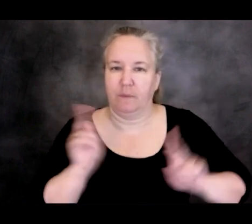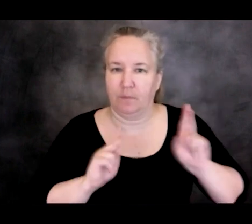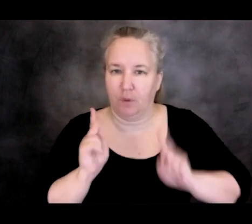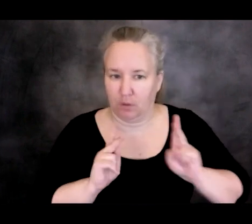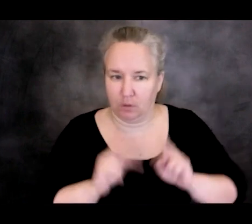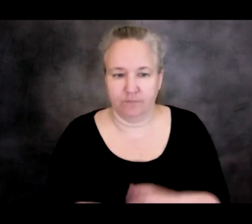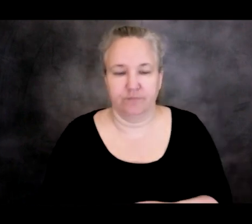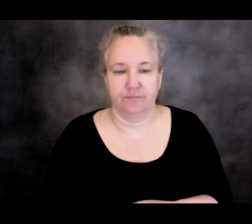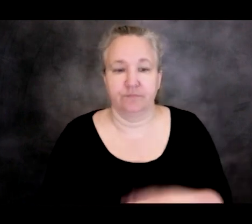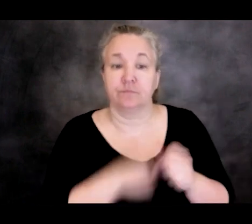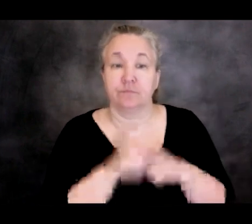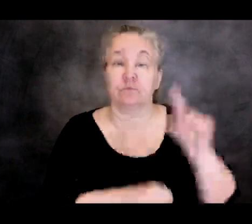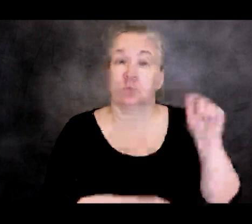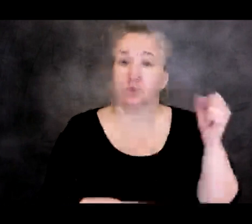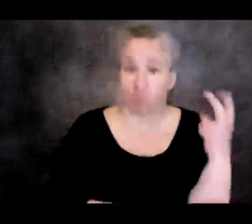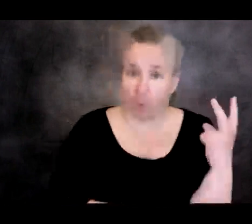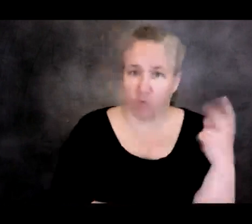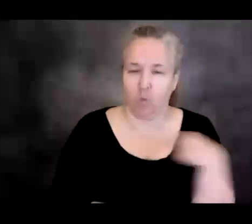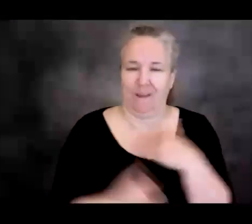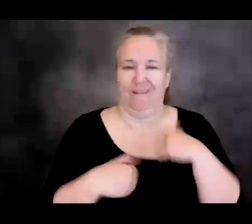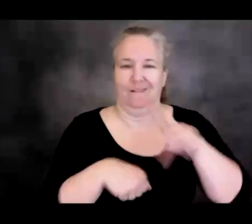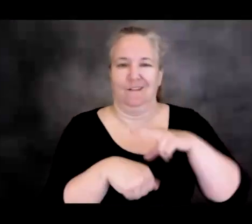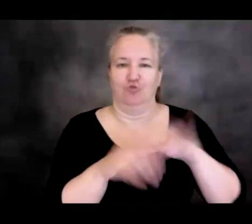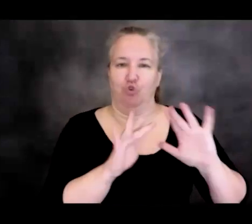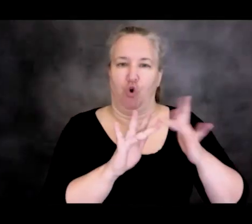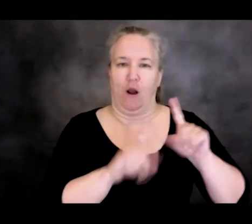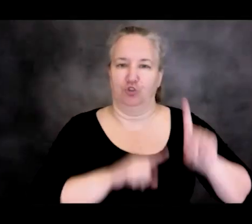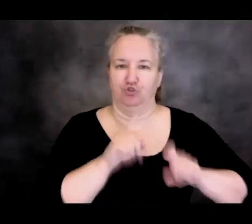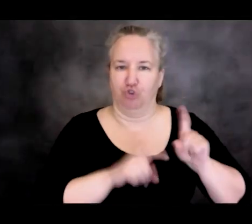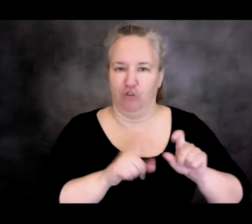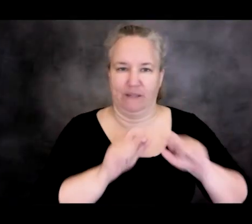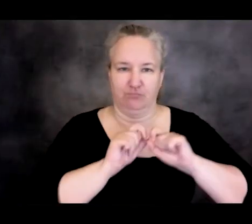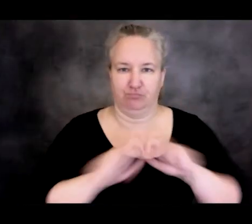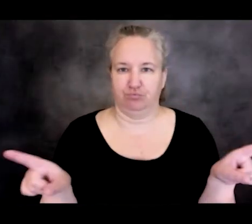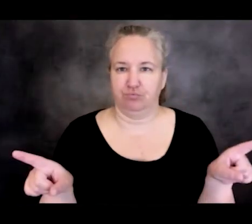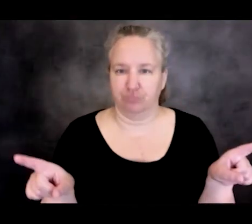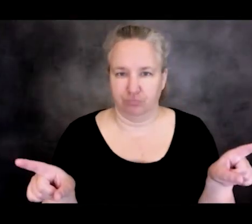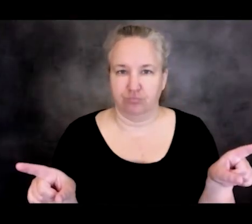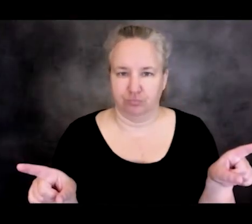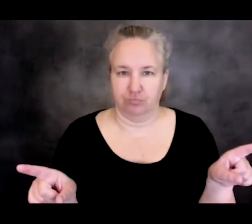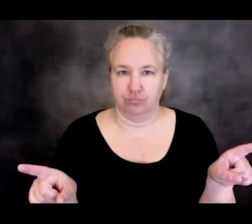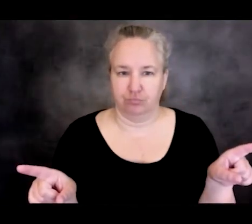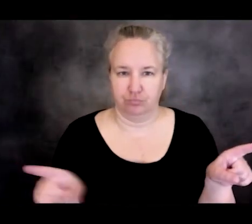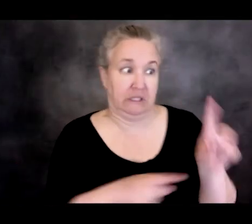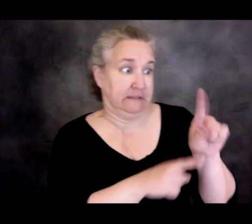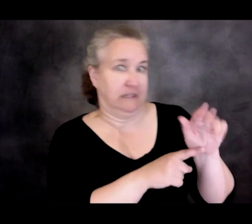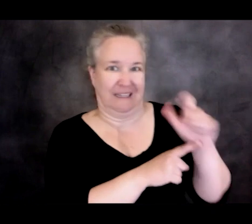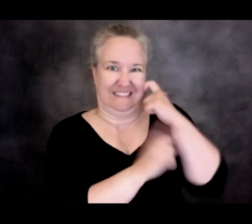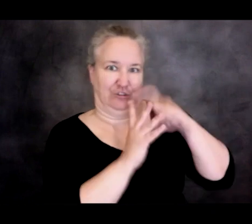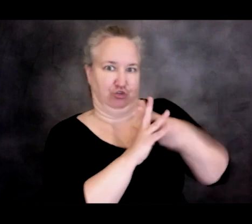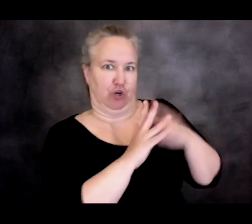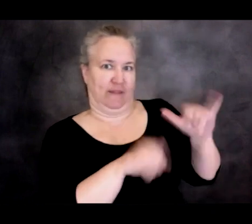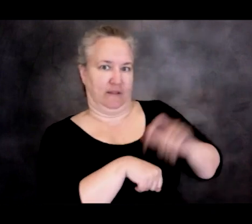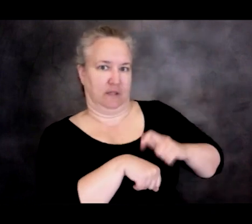So in 2012, we carried out a national online survey. This was right at the beginning of DACA. And at